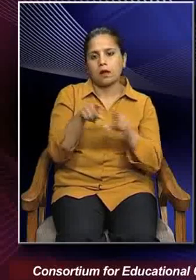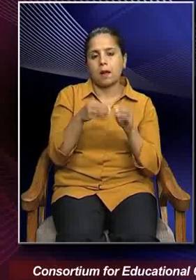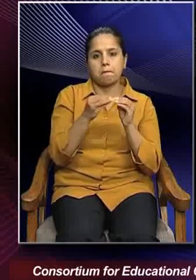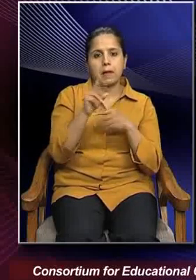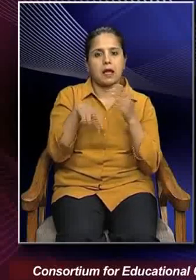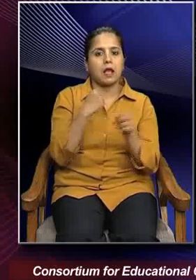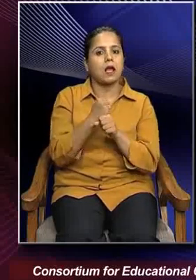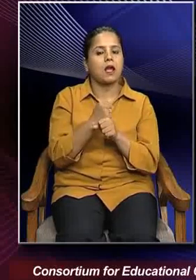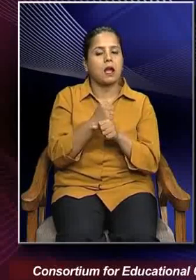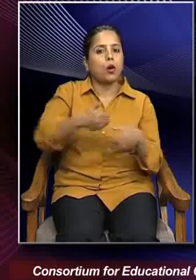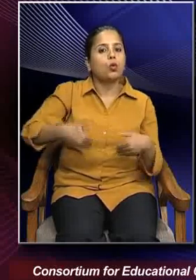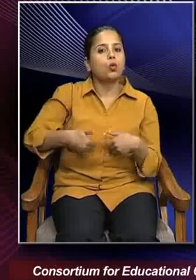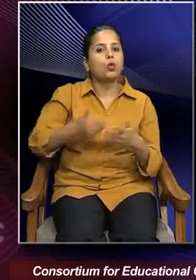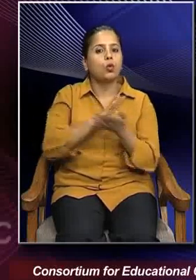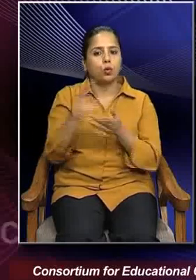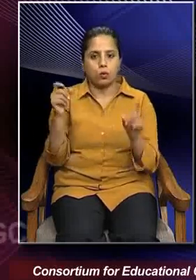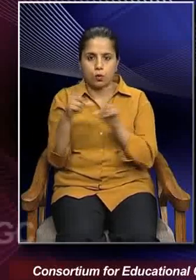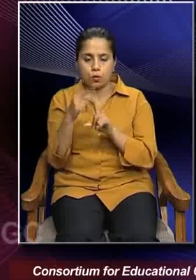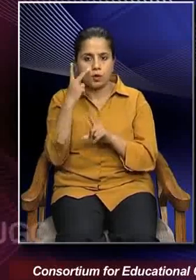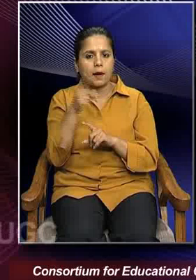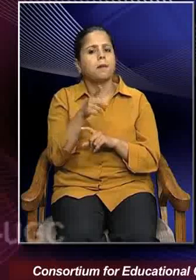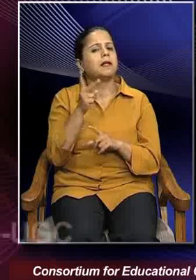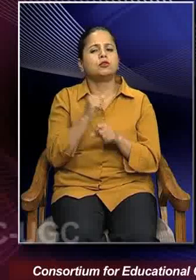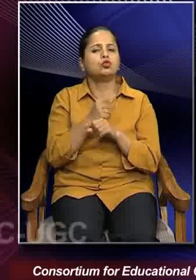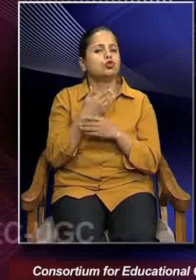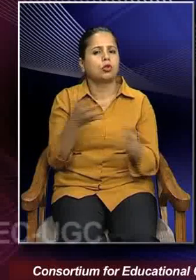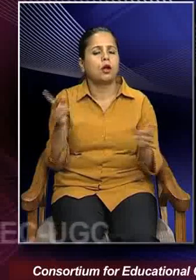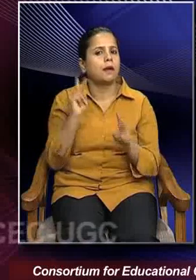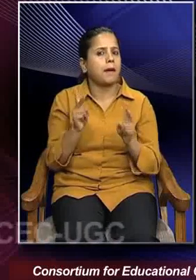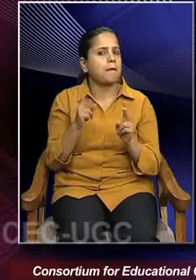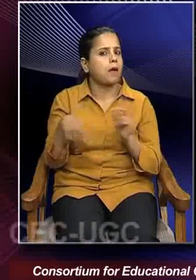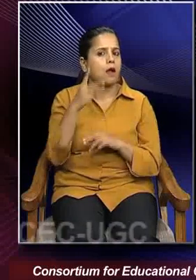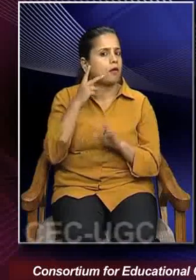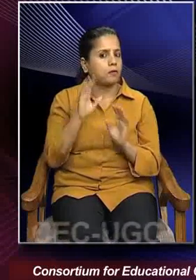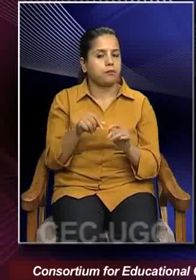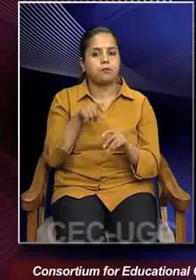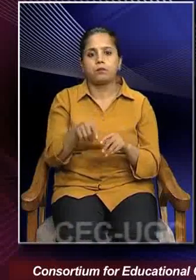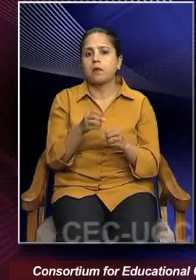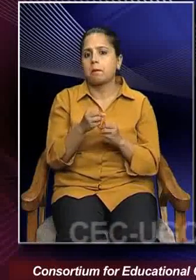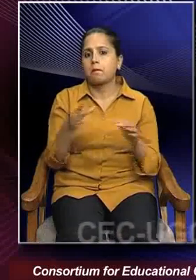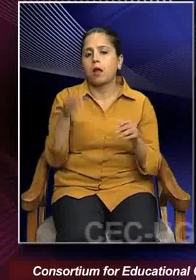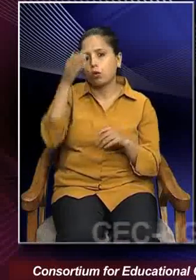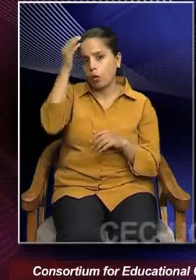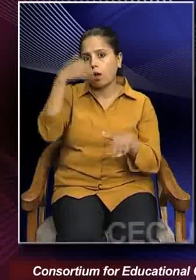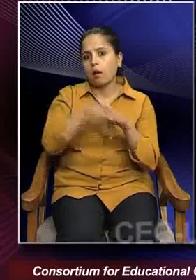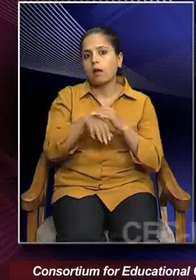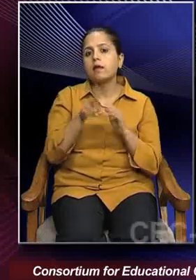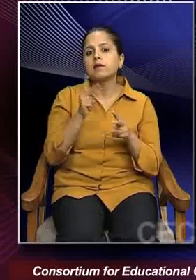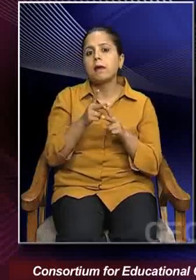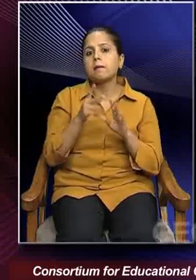beinghood is a general term that encompasses various aspects of